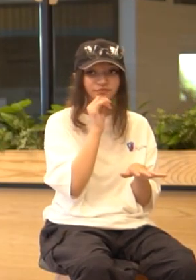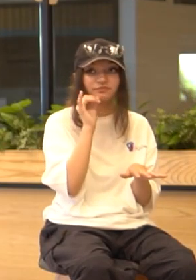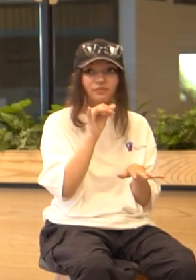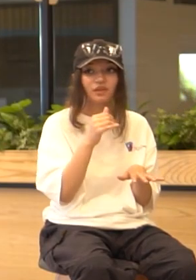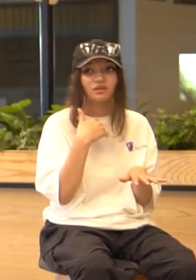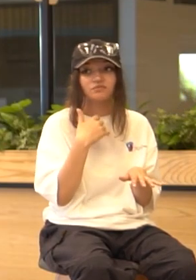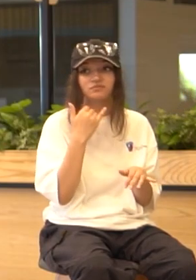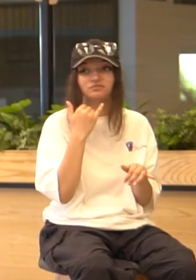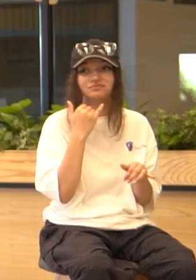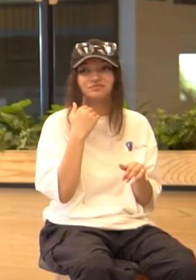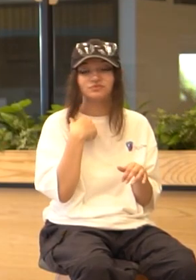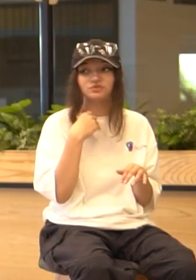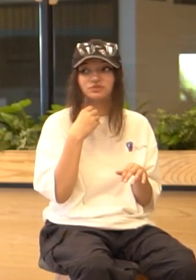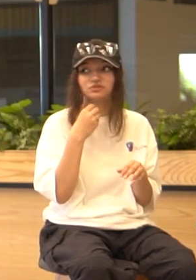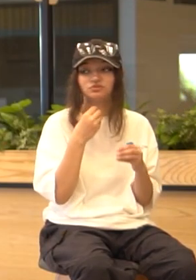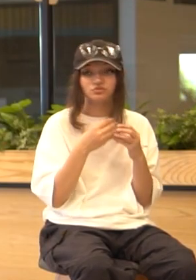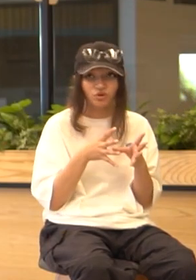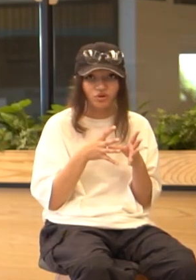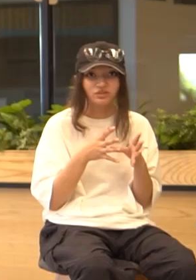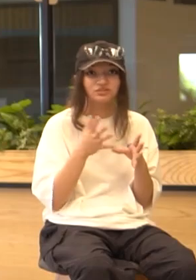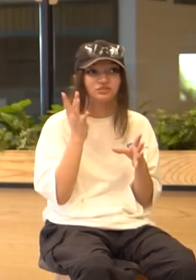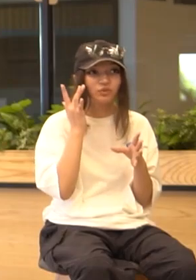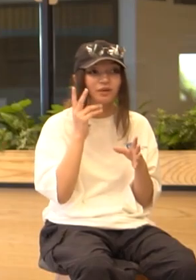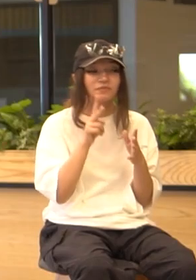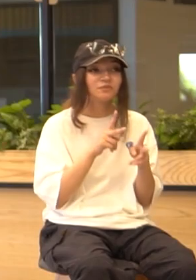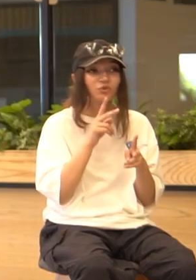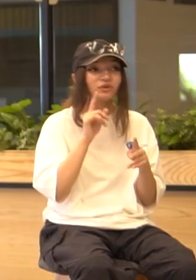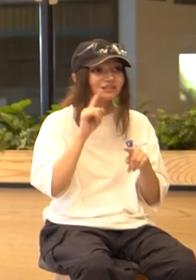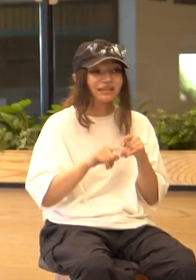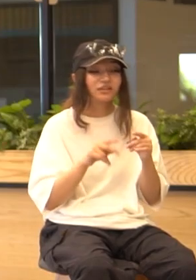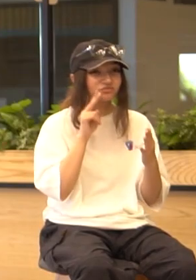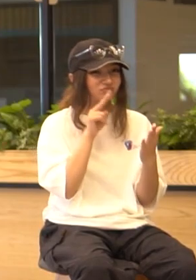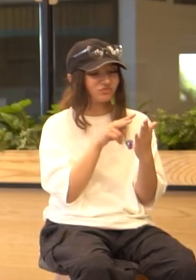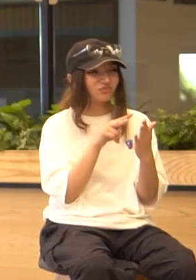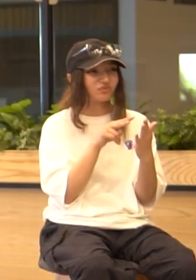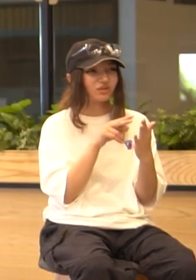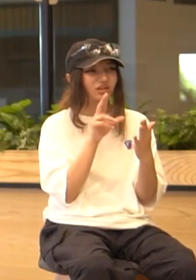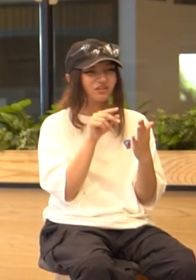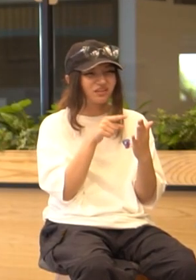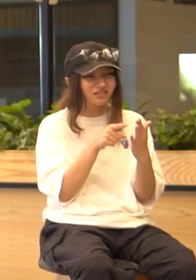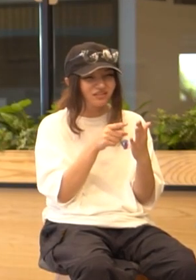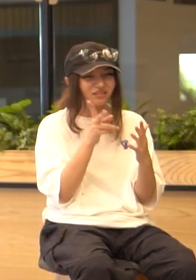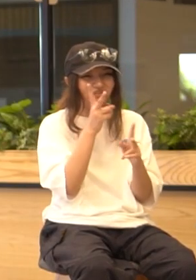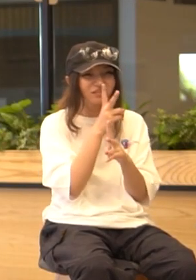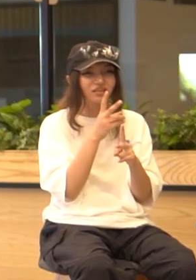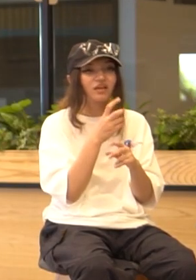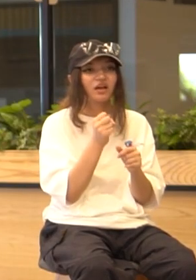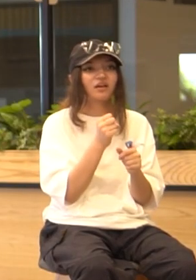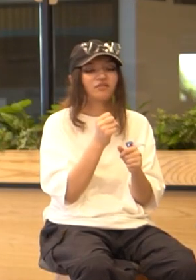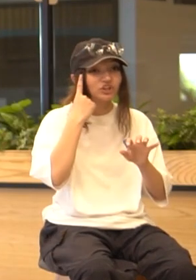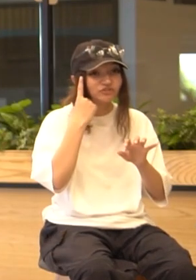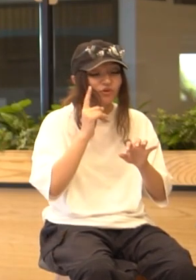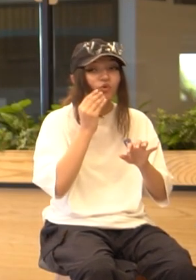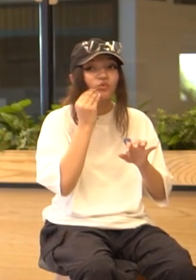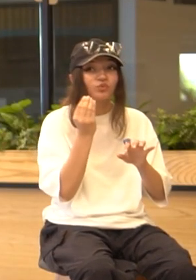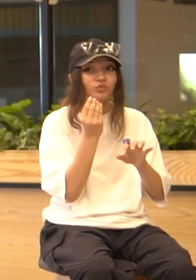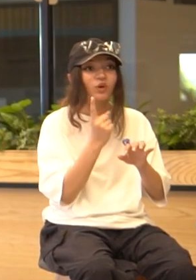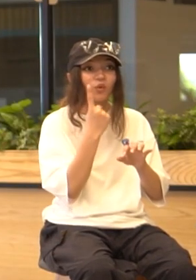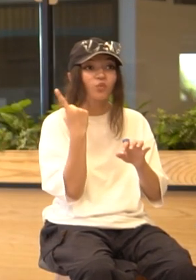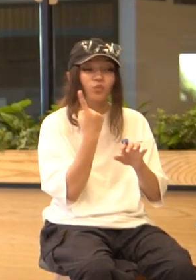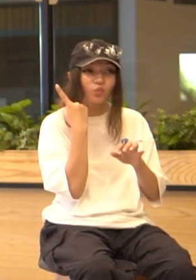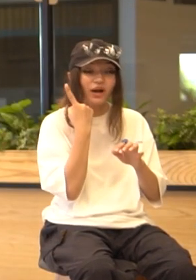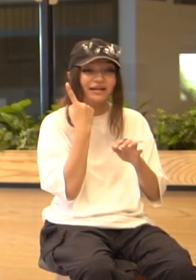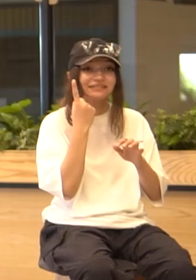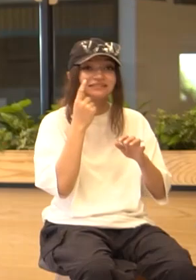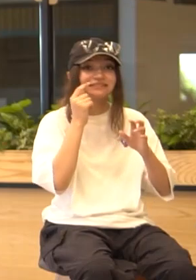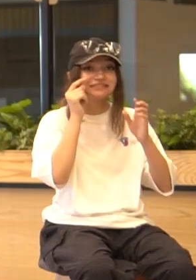this because people cannot like recognize those fonts, or it's just like too common and it recedes into the background. I think there is